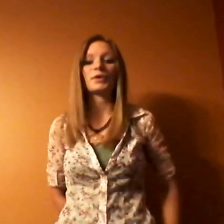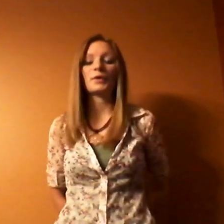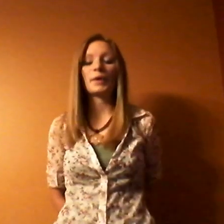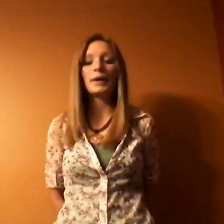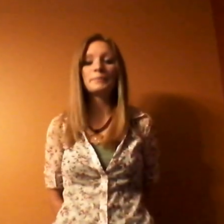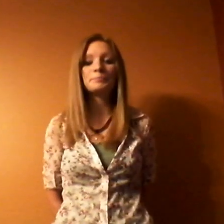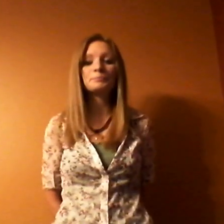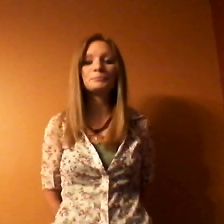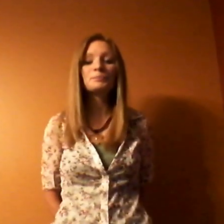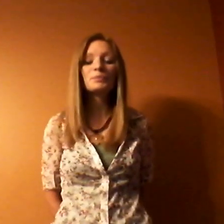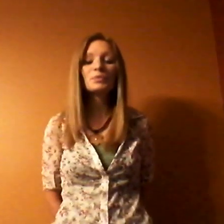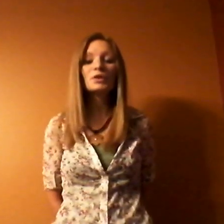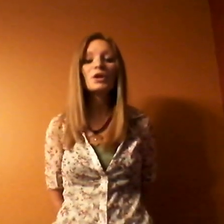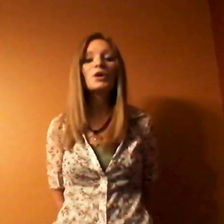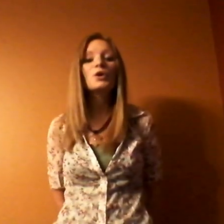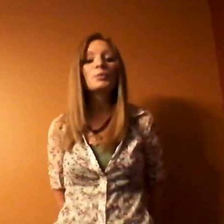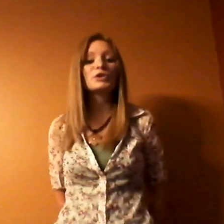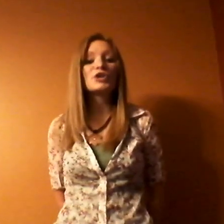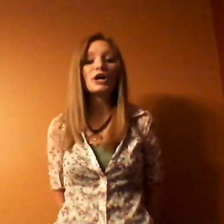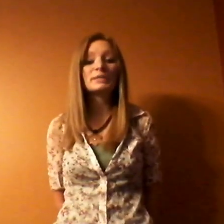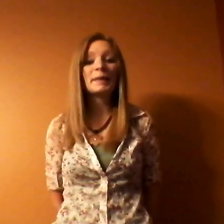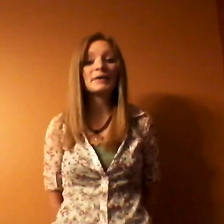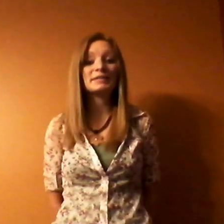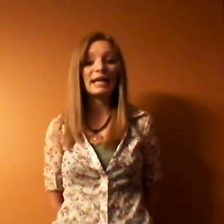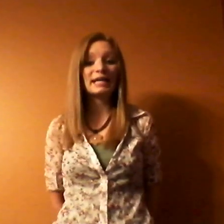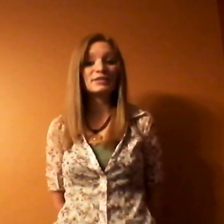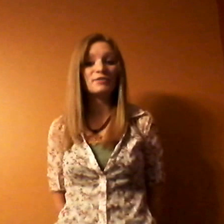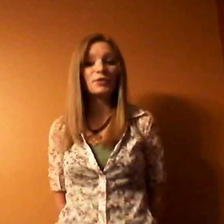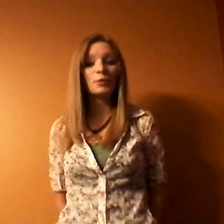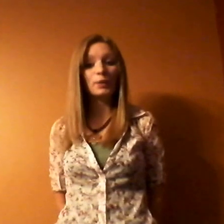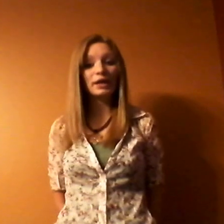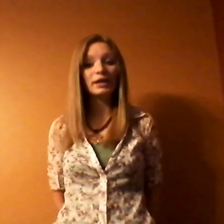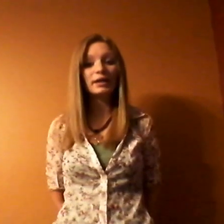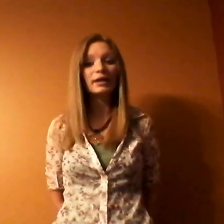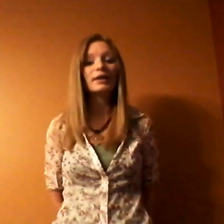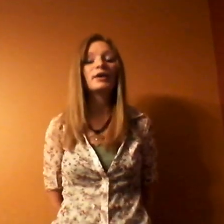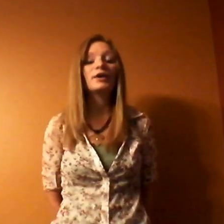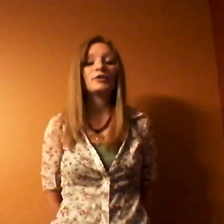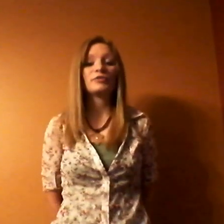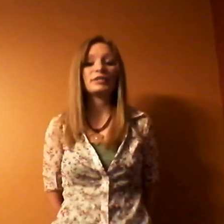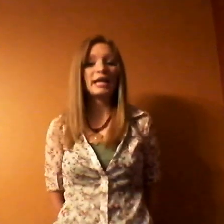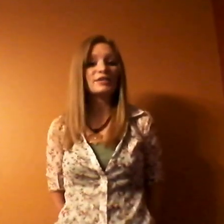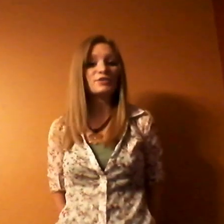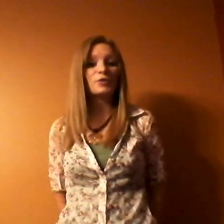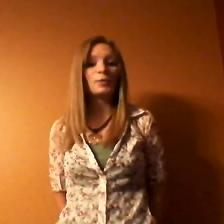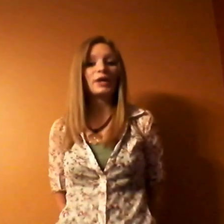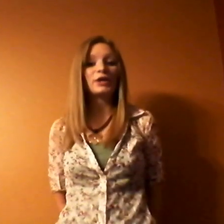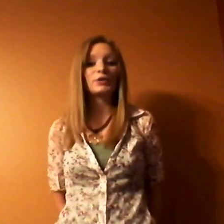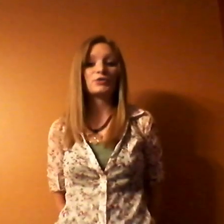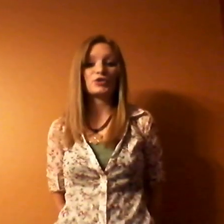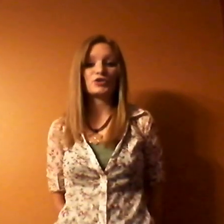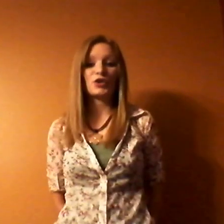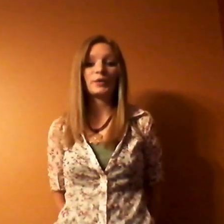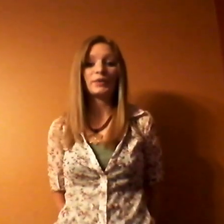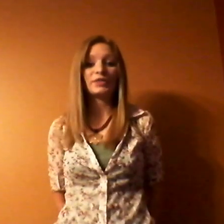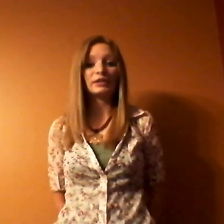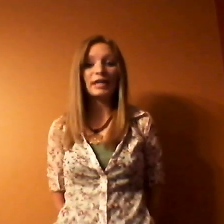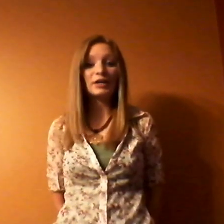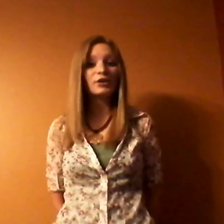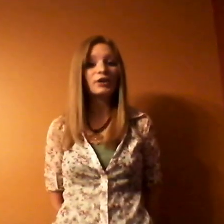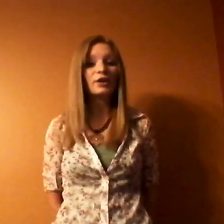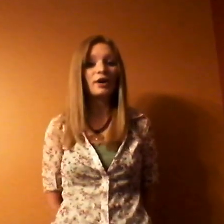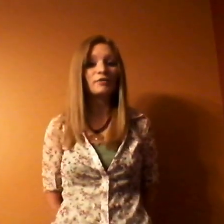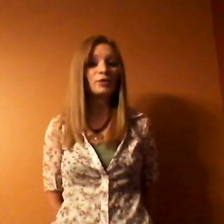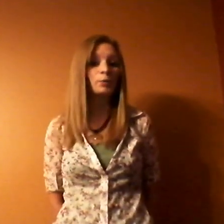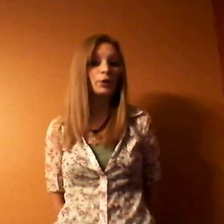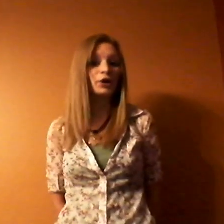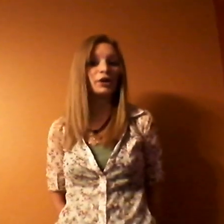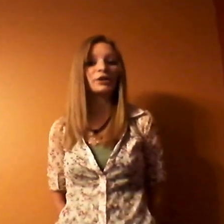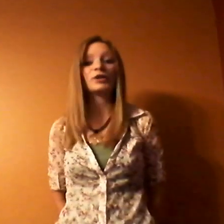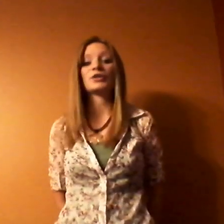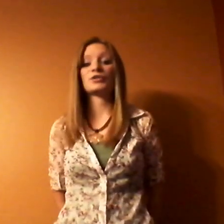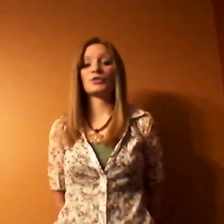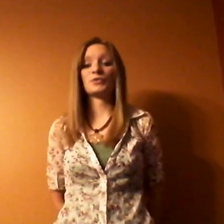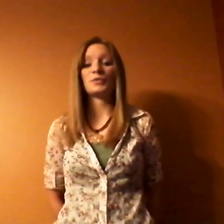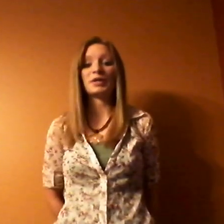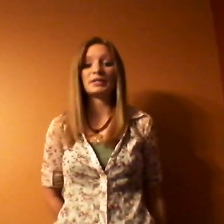Okay? We talked about days of the week. For days of the week, you just start with the letter of the word. So for